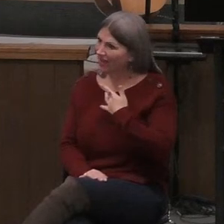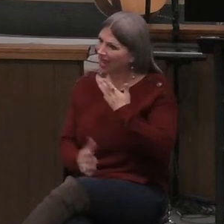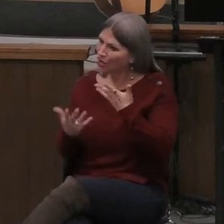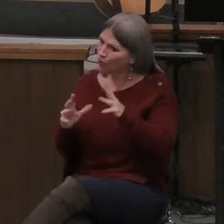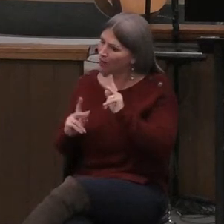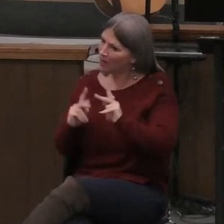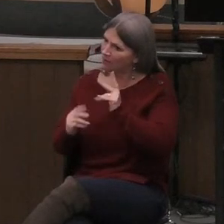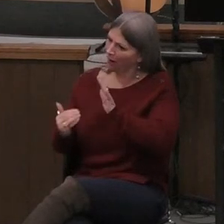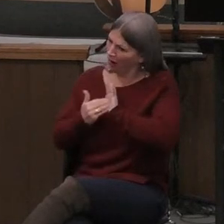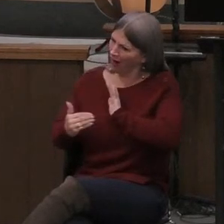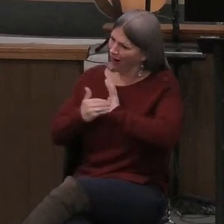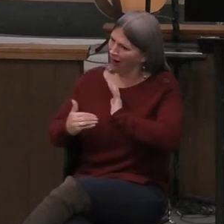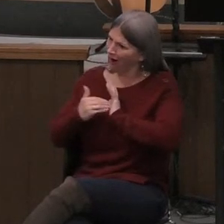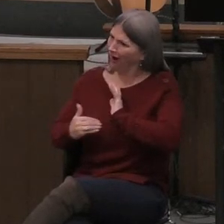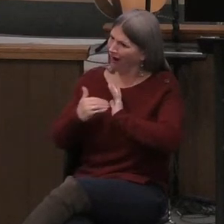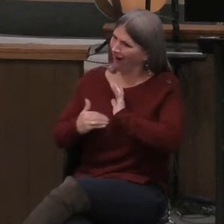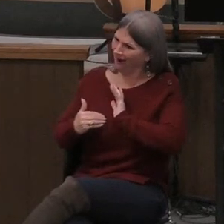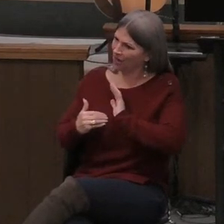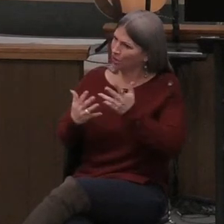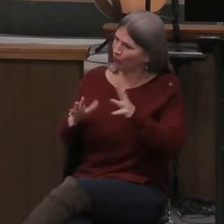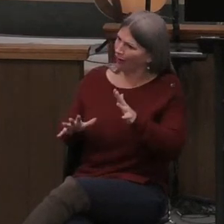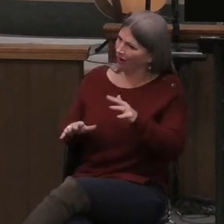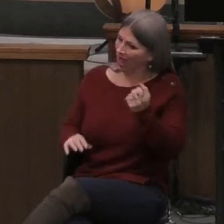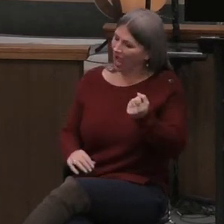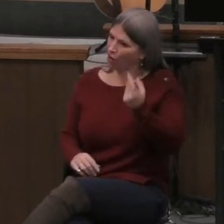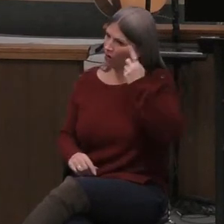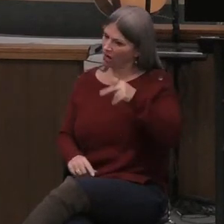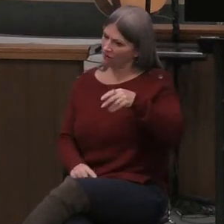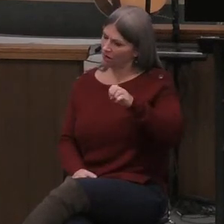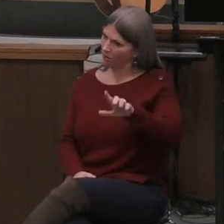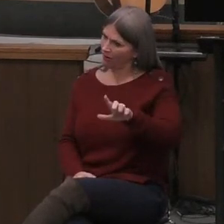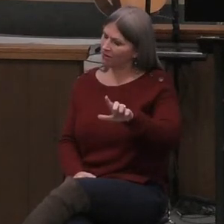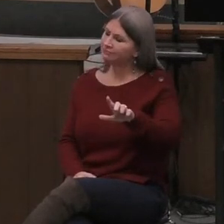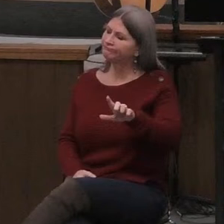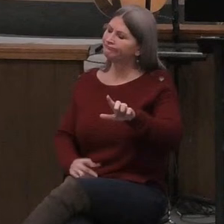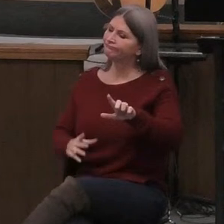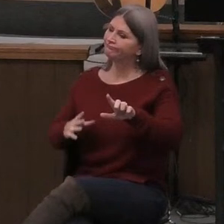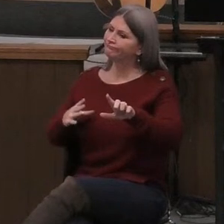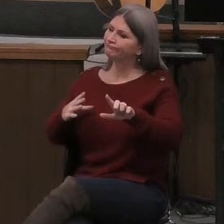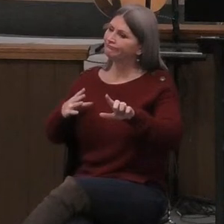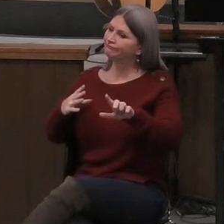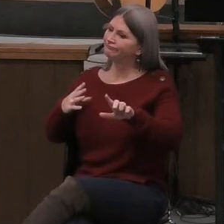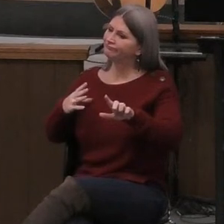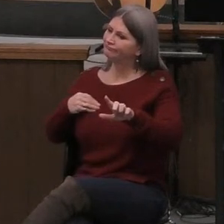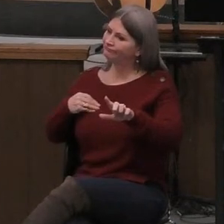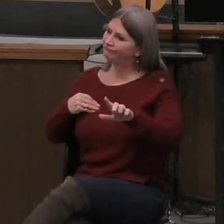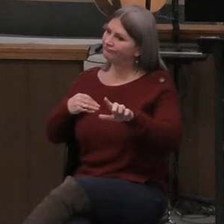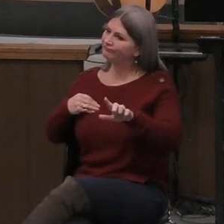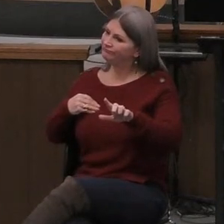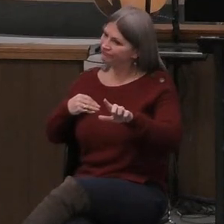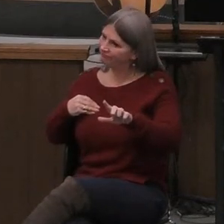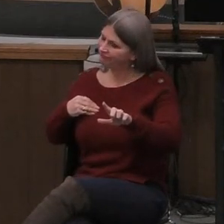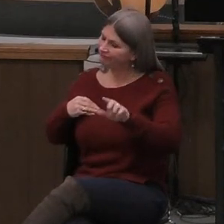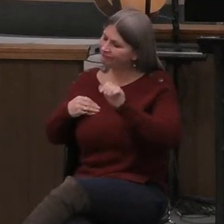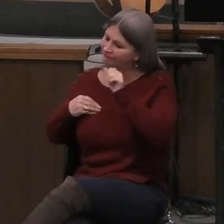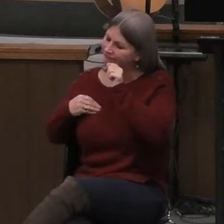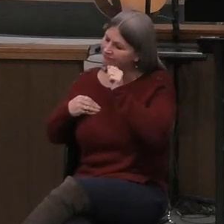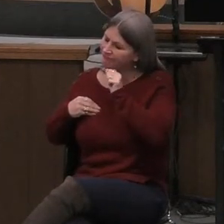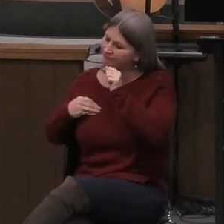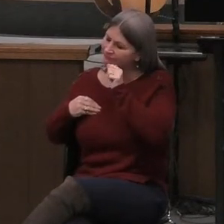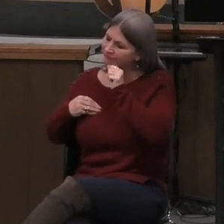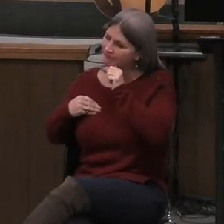persecuted that much? Well, Paul does, and not only does he